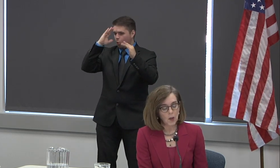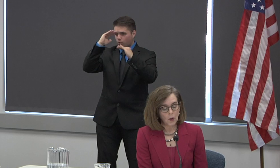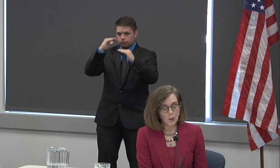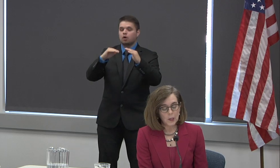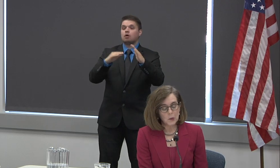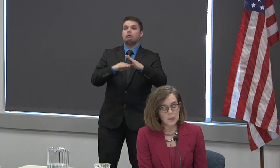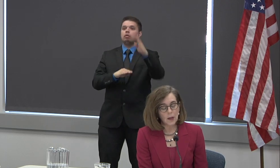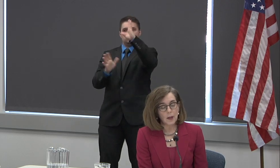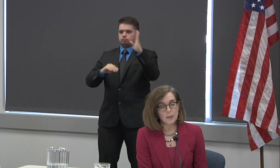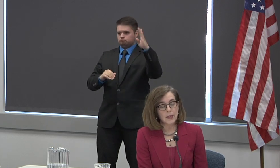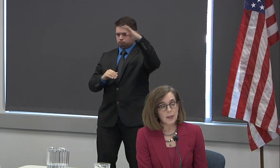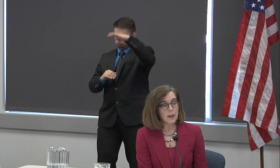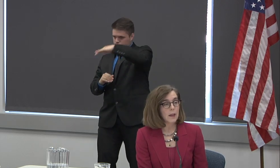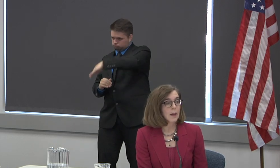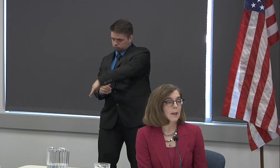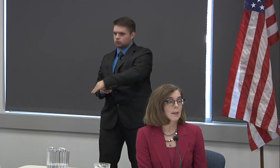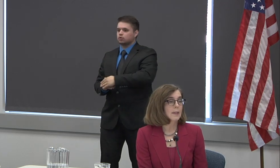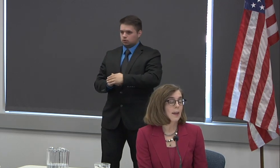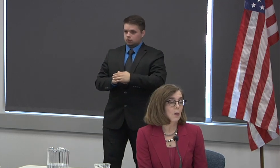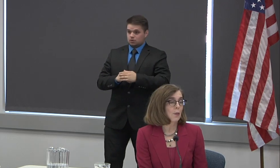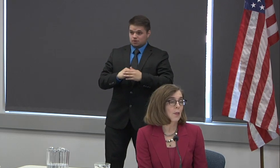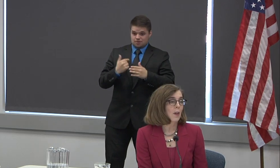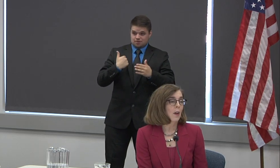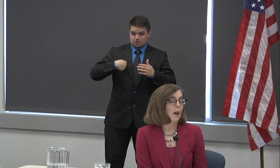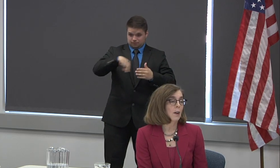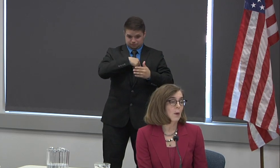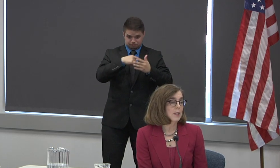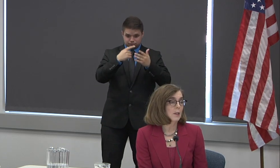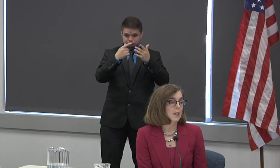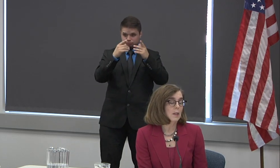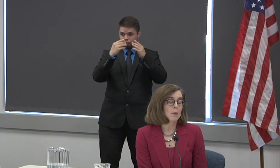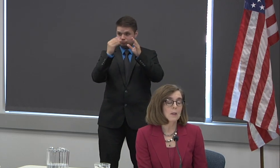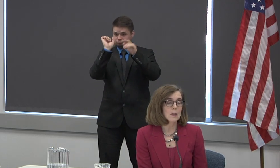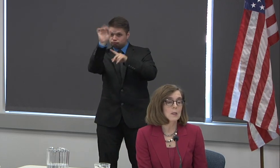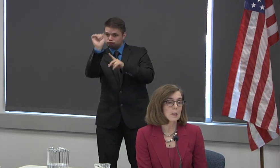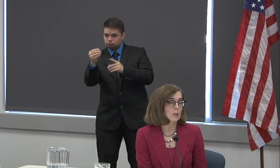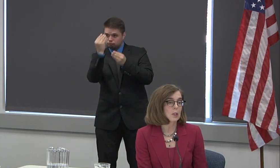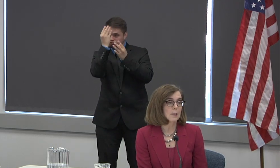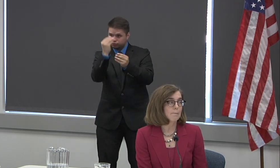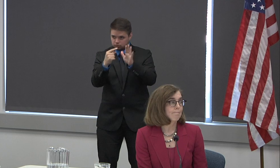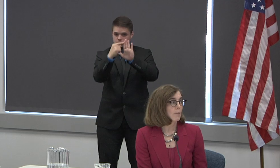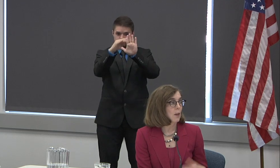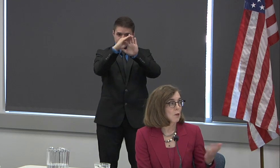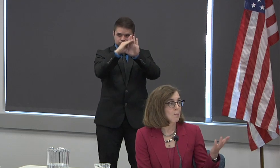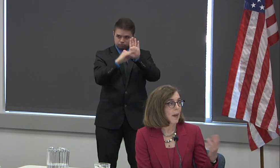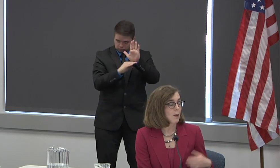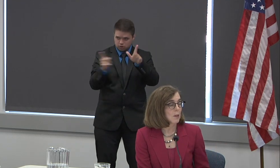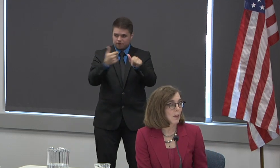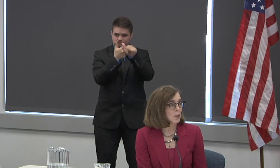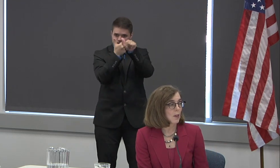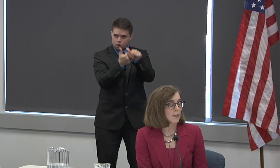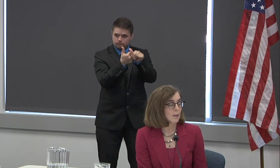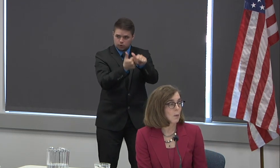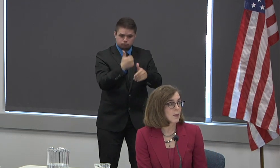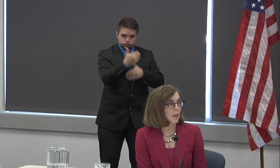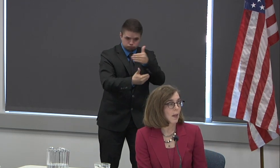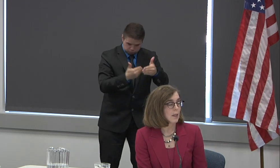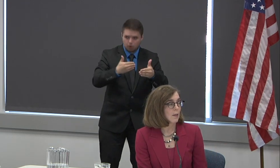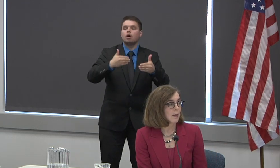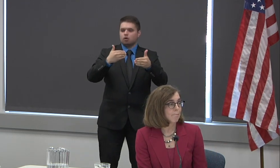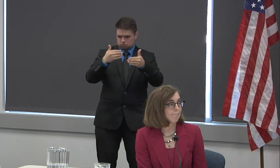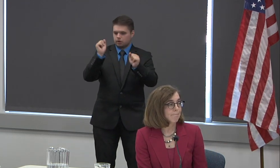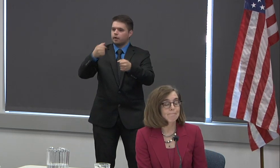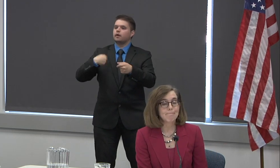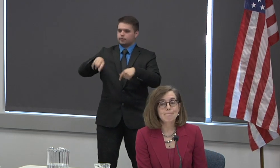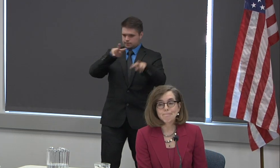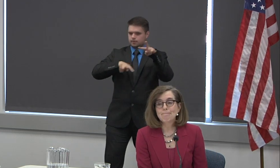we used data and health criteria to make these decisions. I don't know if Pat or Dr. Seidlinger wants to add anything. I